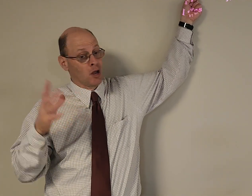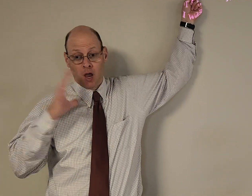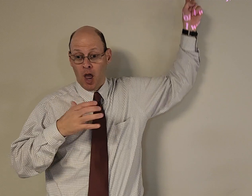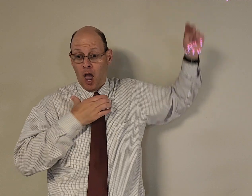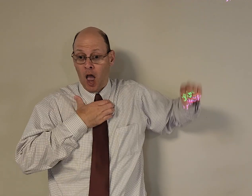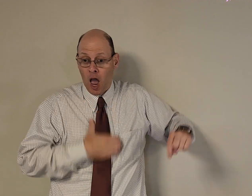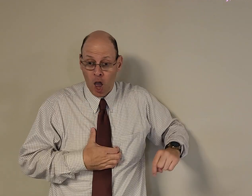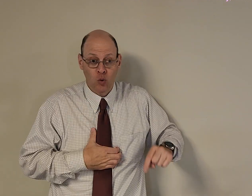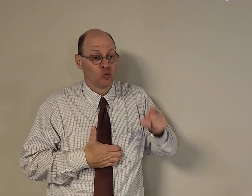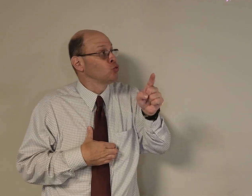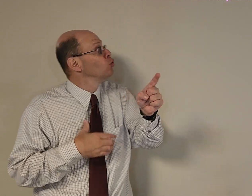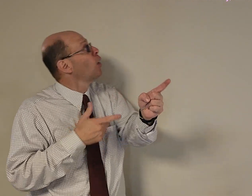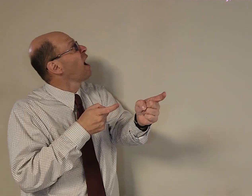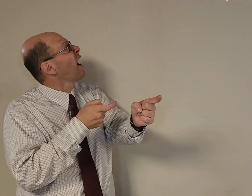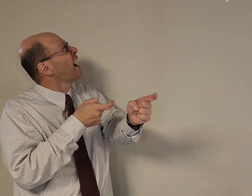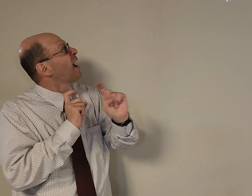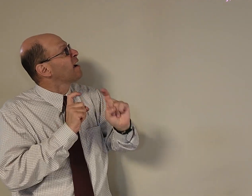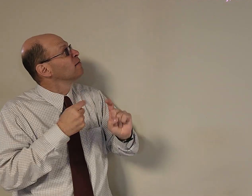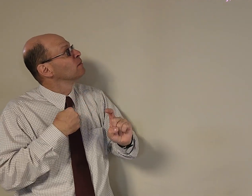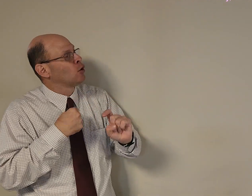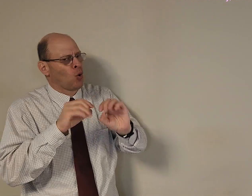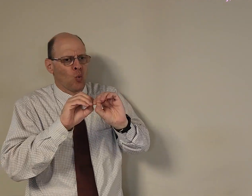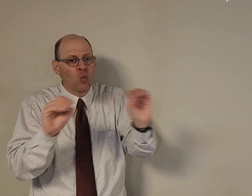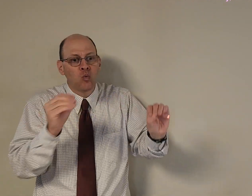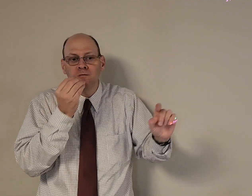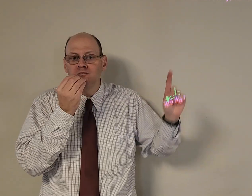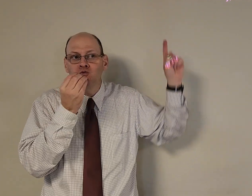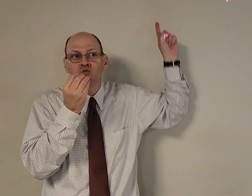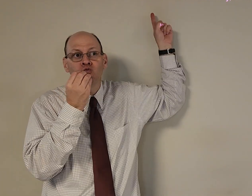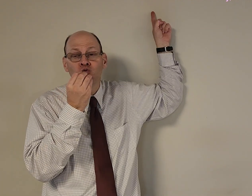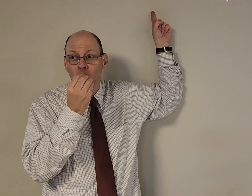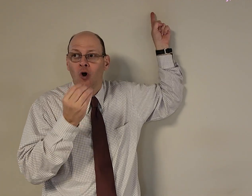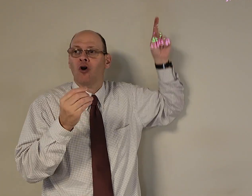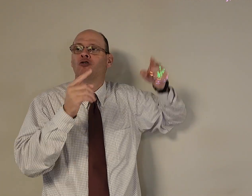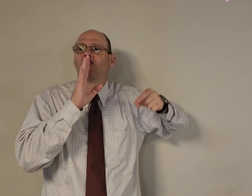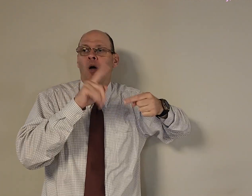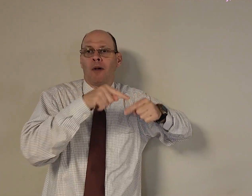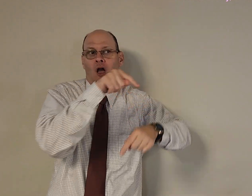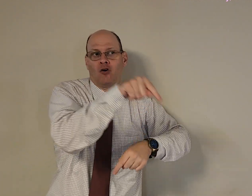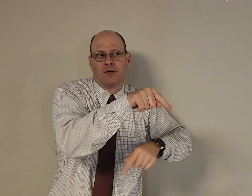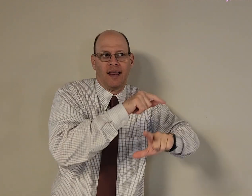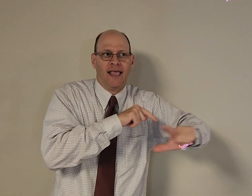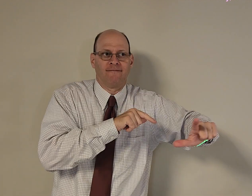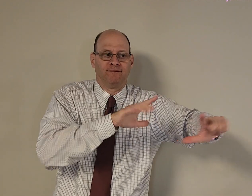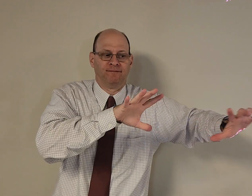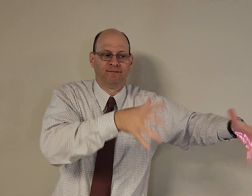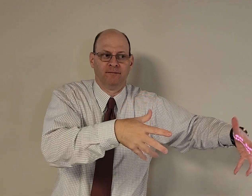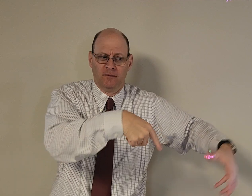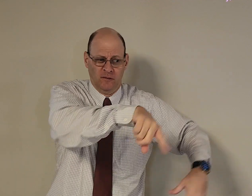and he's answering them and saying, for I was an hungered, and ye gave me no meat.